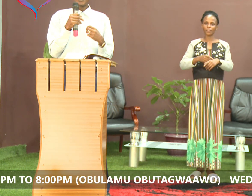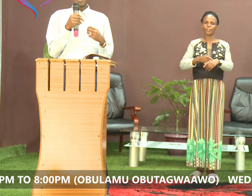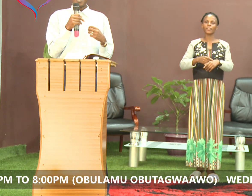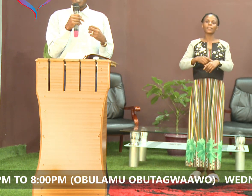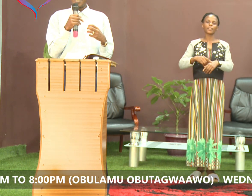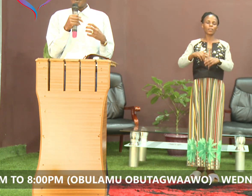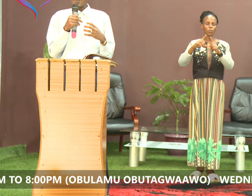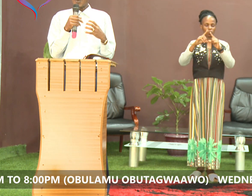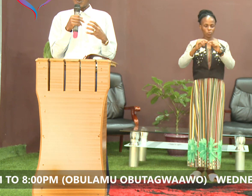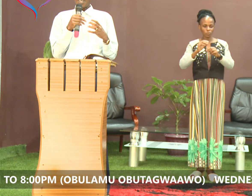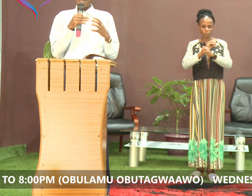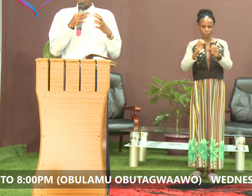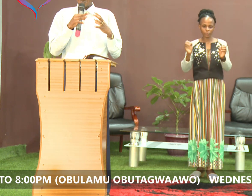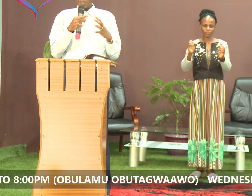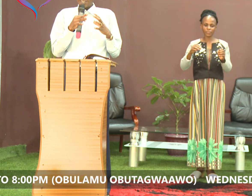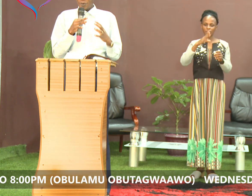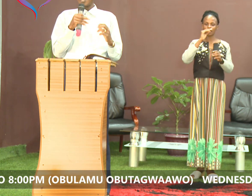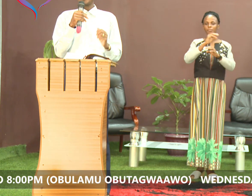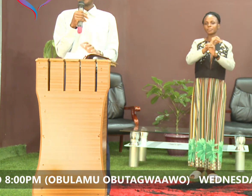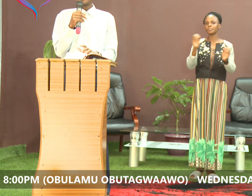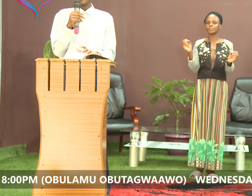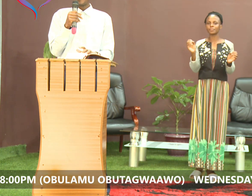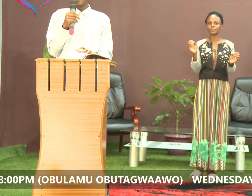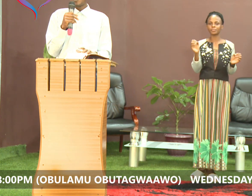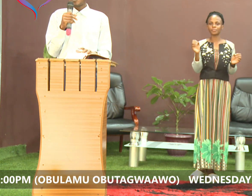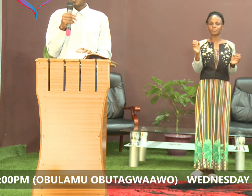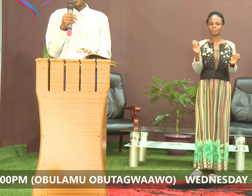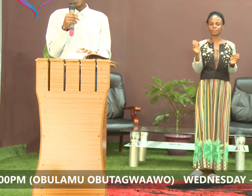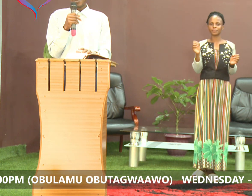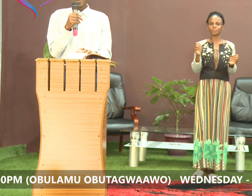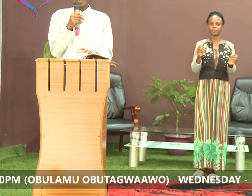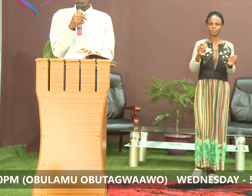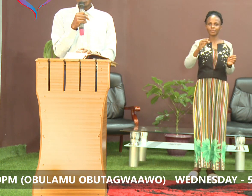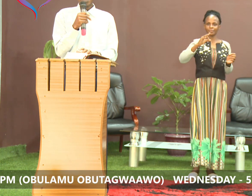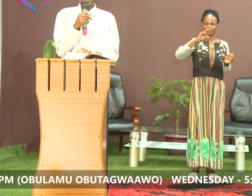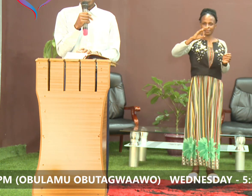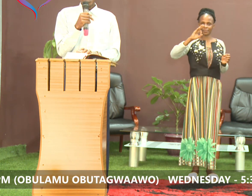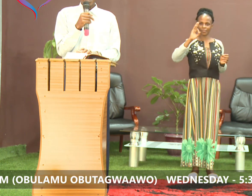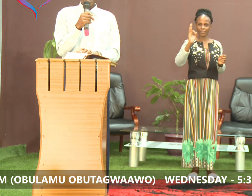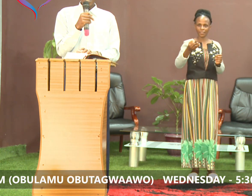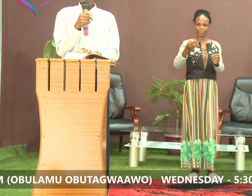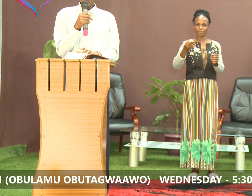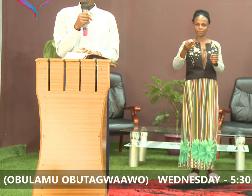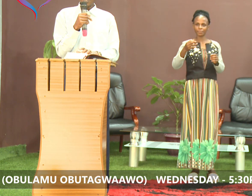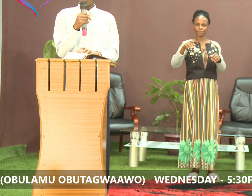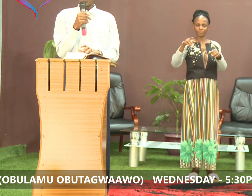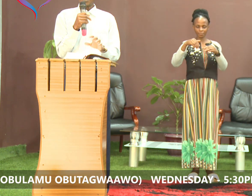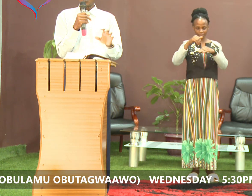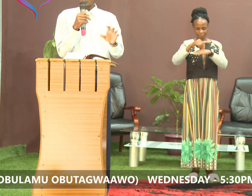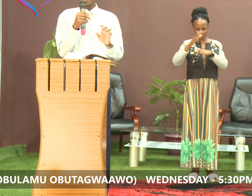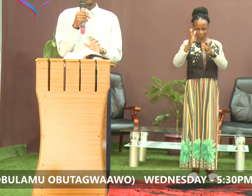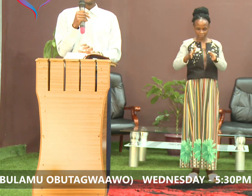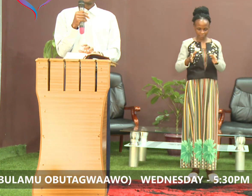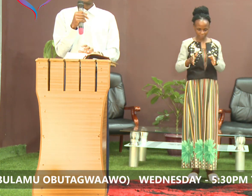mubirigo ebintu ebitogeddwa. Number 3, as the sender, ekyokusatu nga